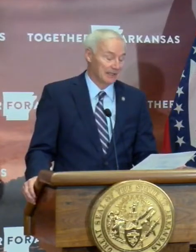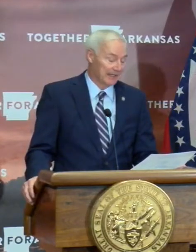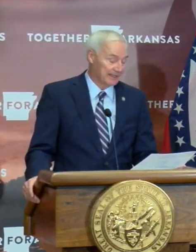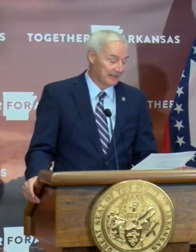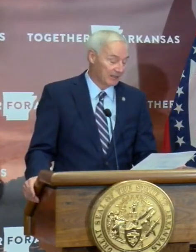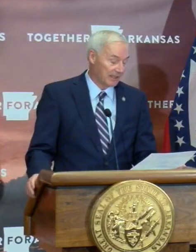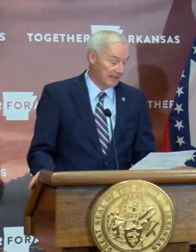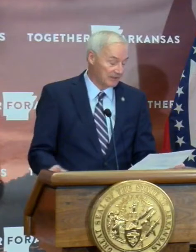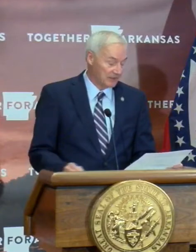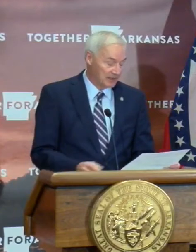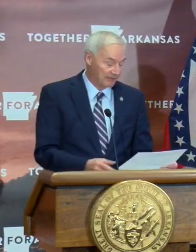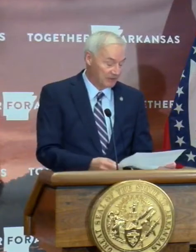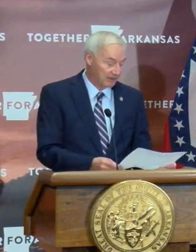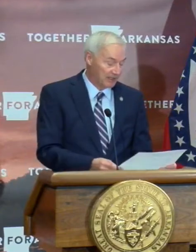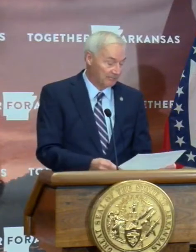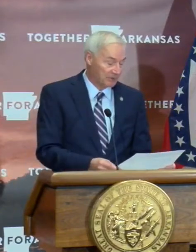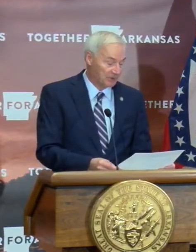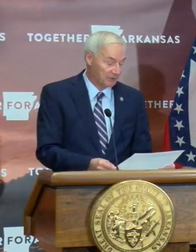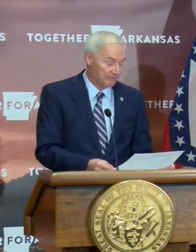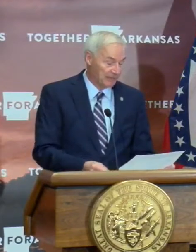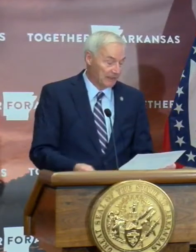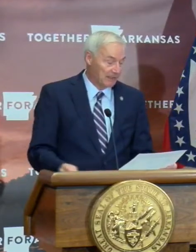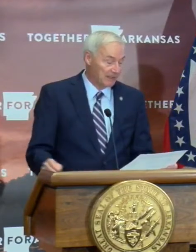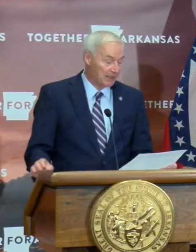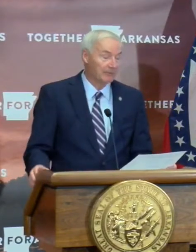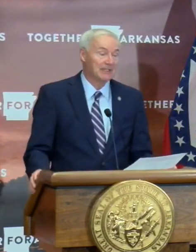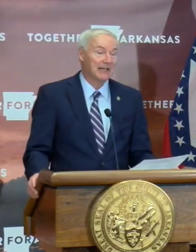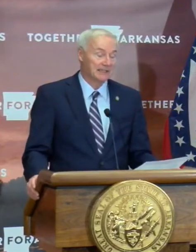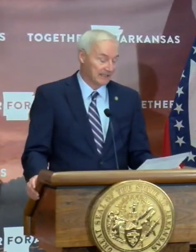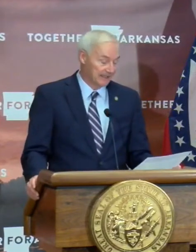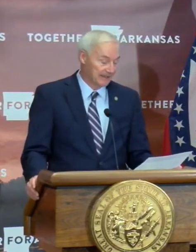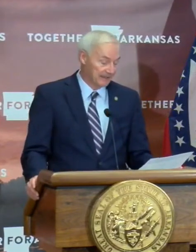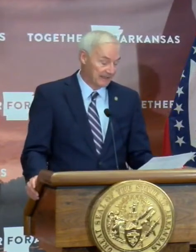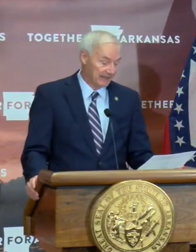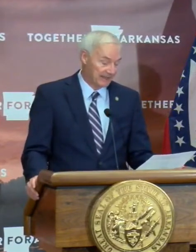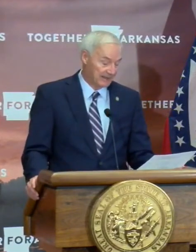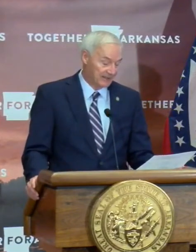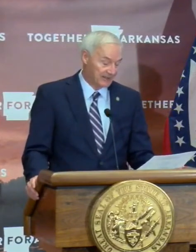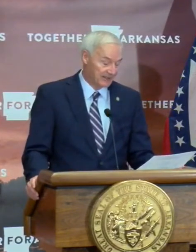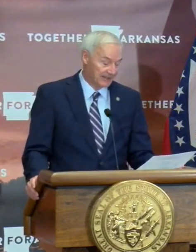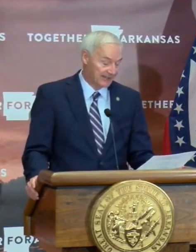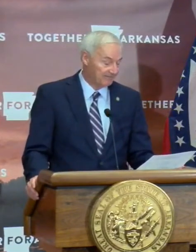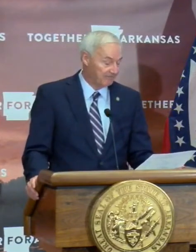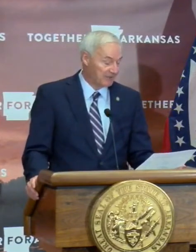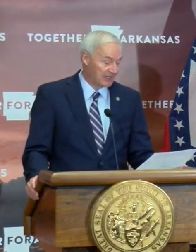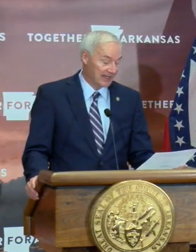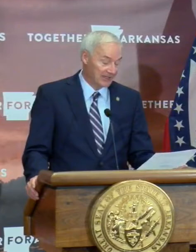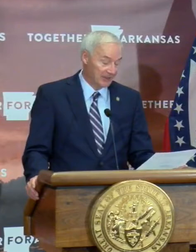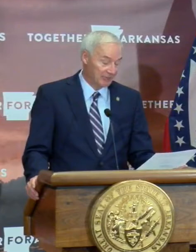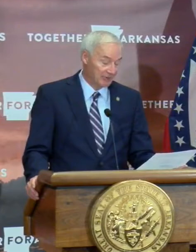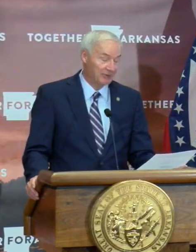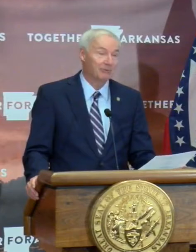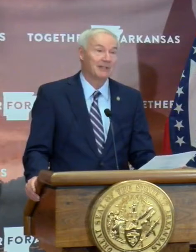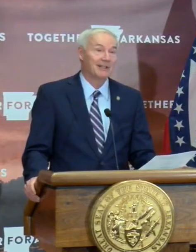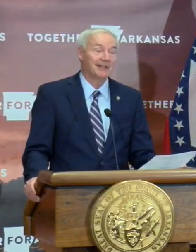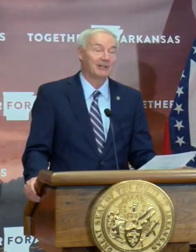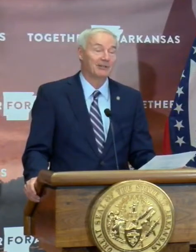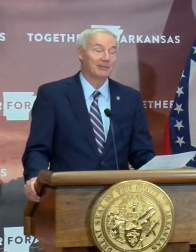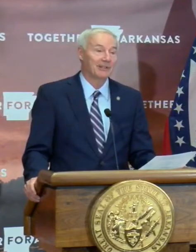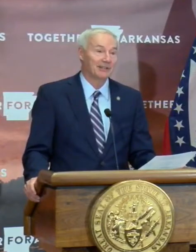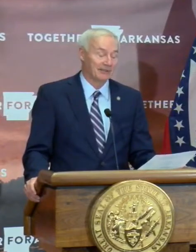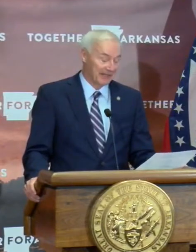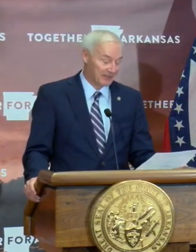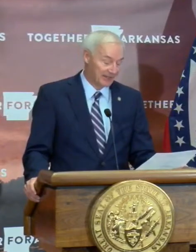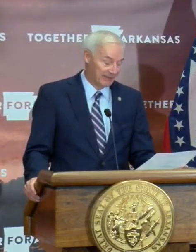deaths. 18 Arkansans have succumbed to COVID-19, and that is a sad note to